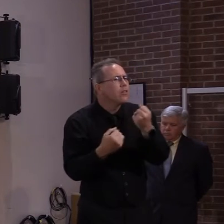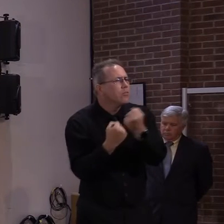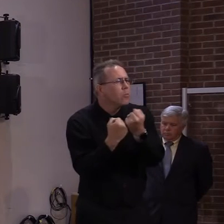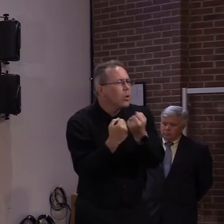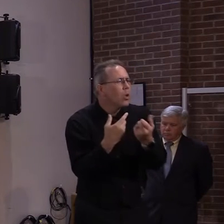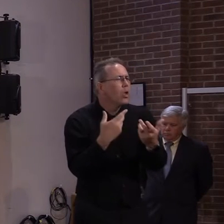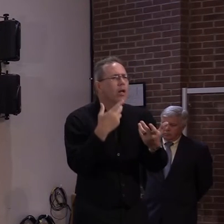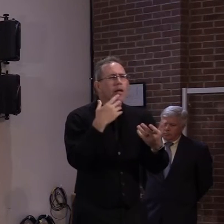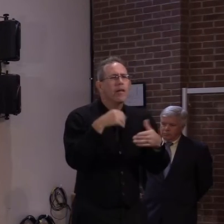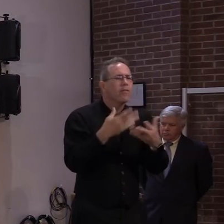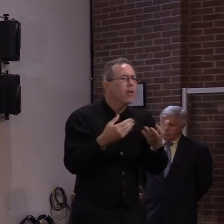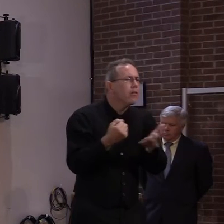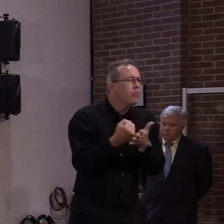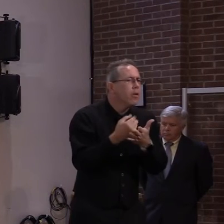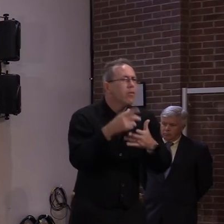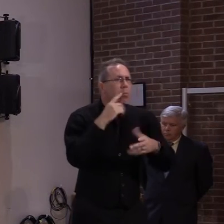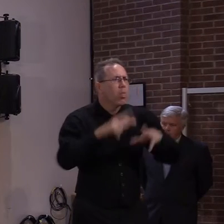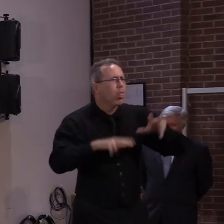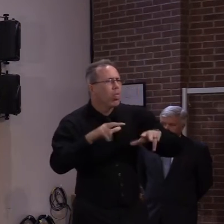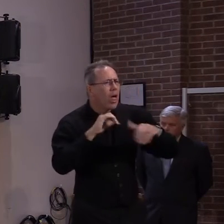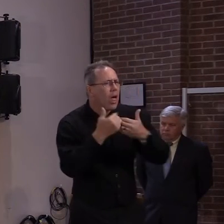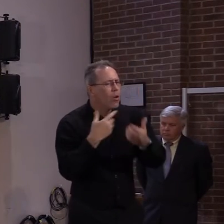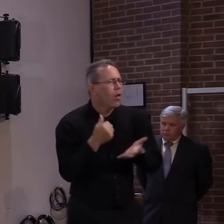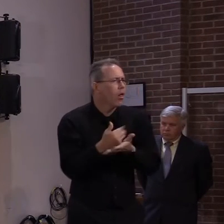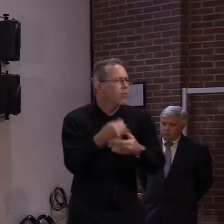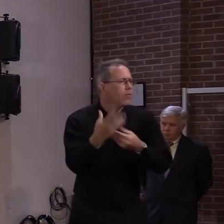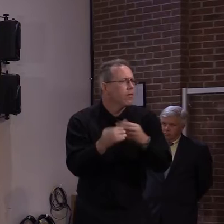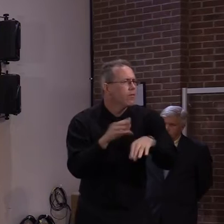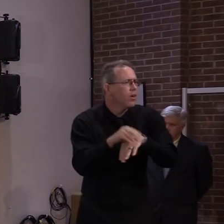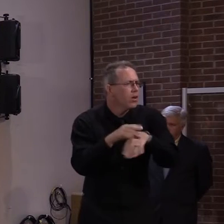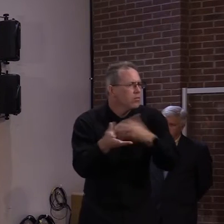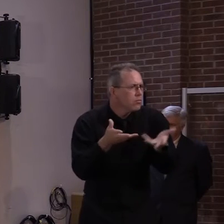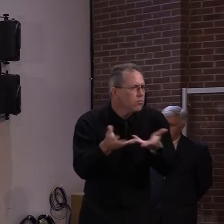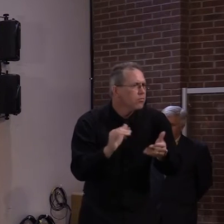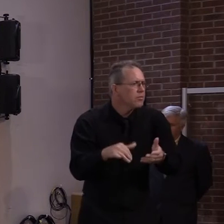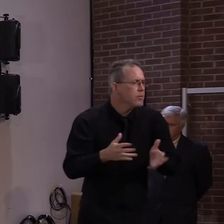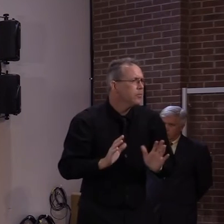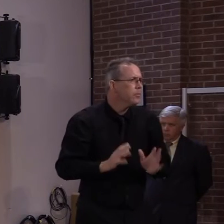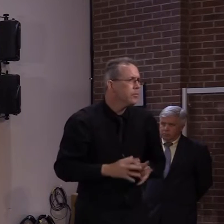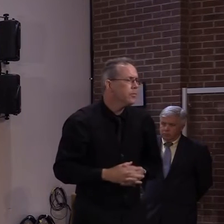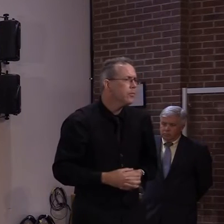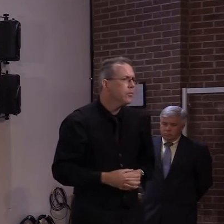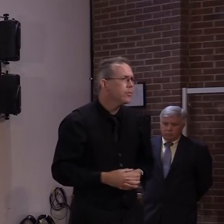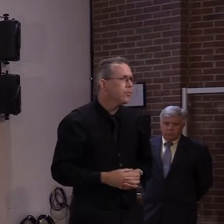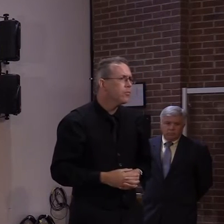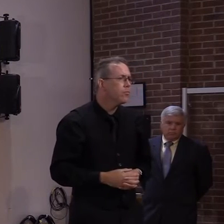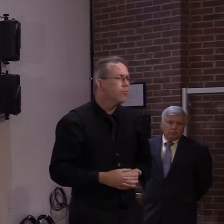the Salesforce platform that we use. All righty, thank you so much.